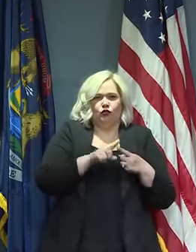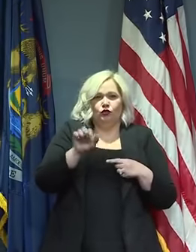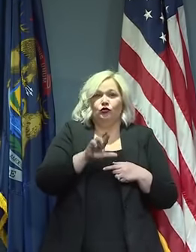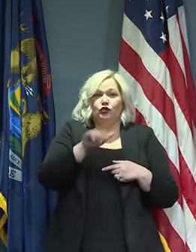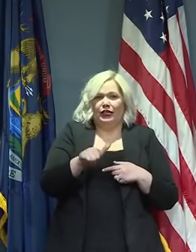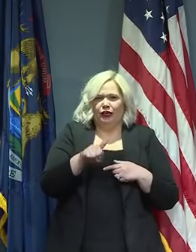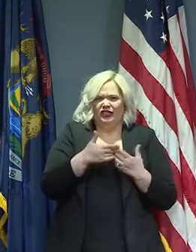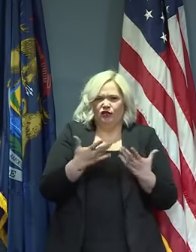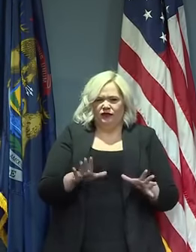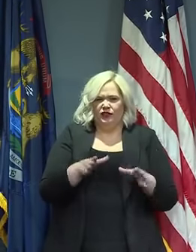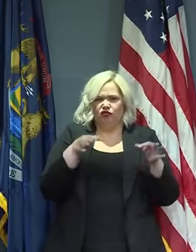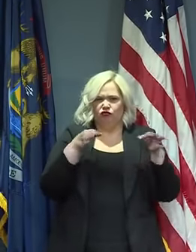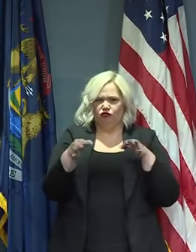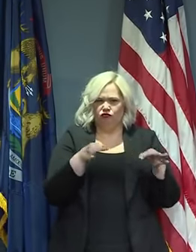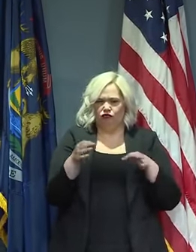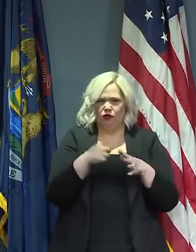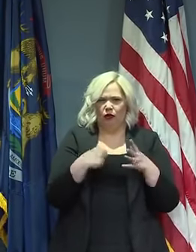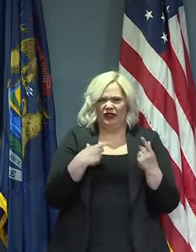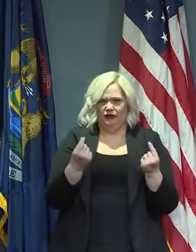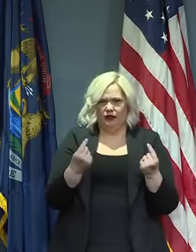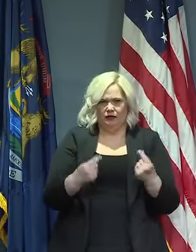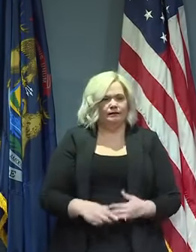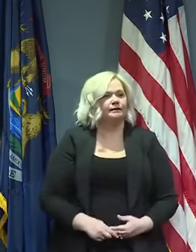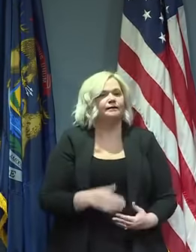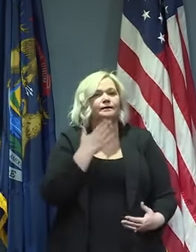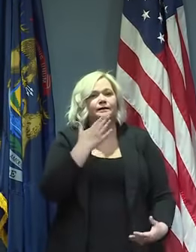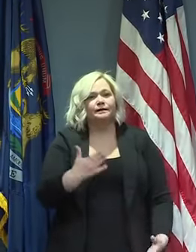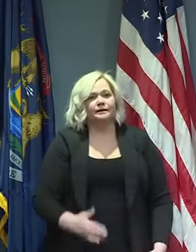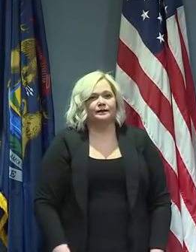conclude our work, or comments about our work. Thank you.